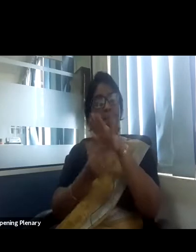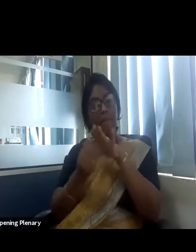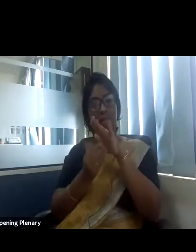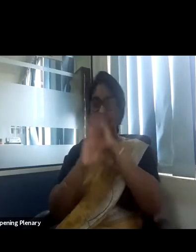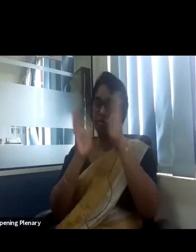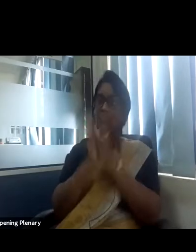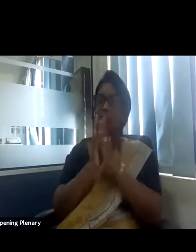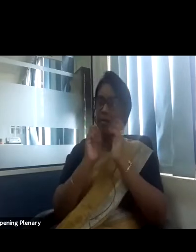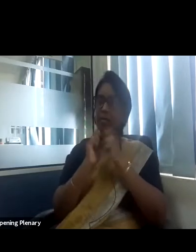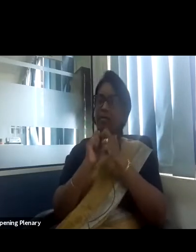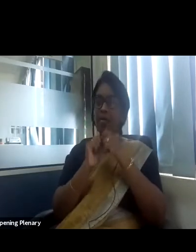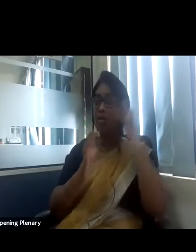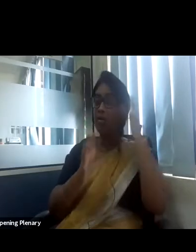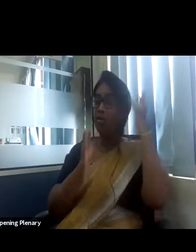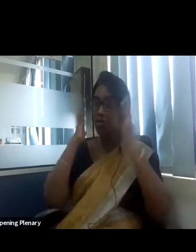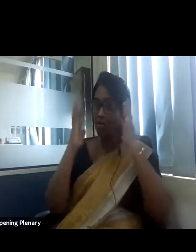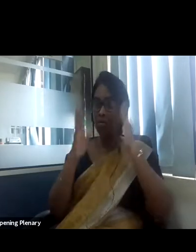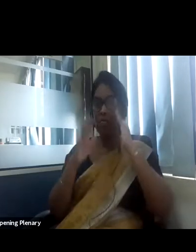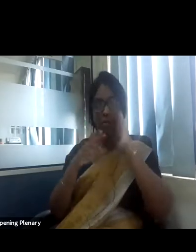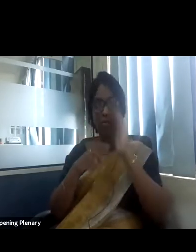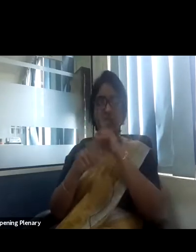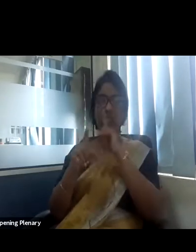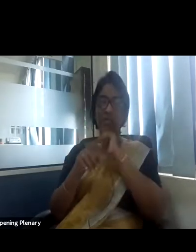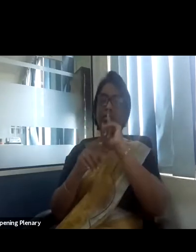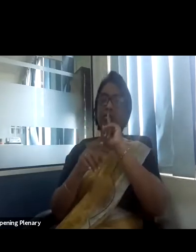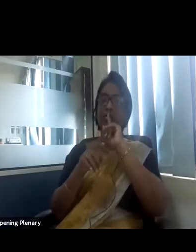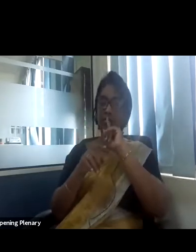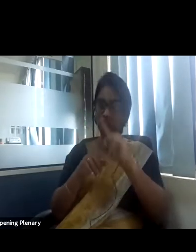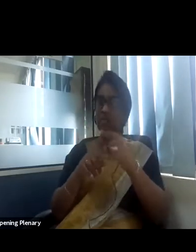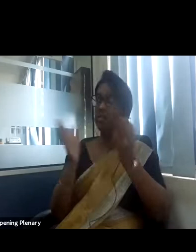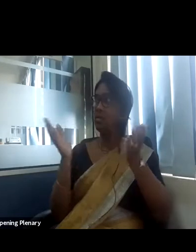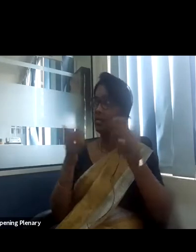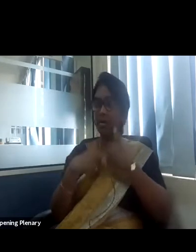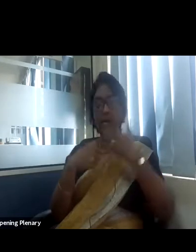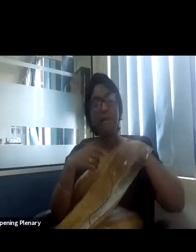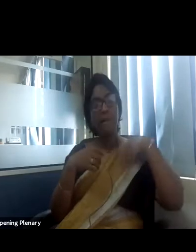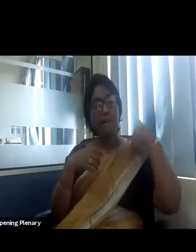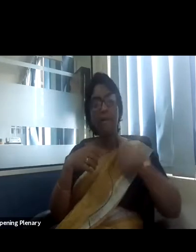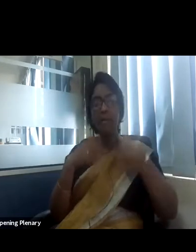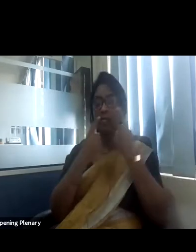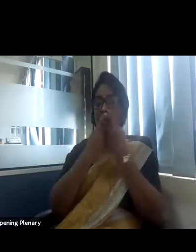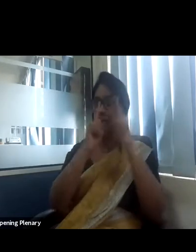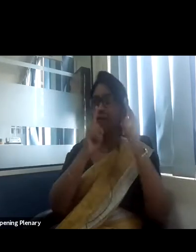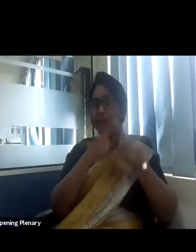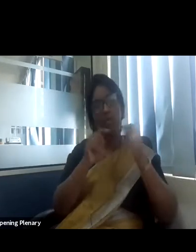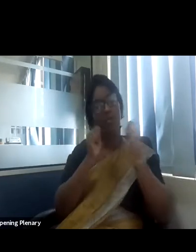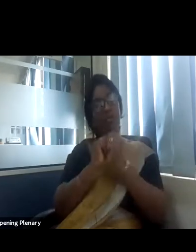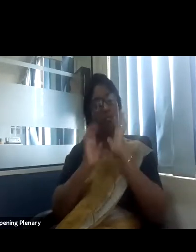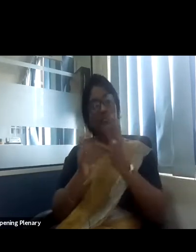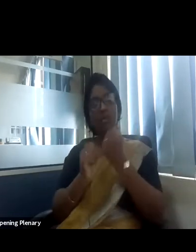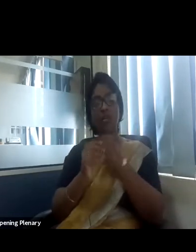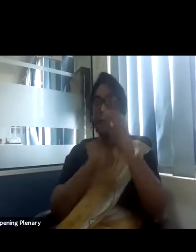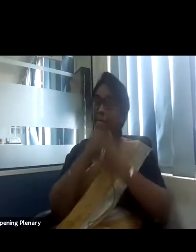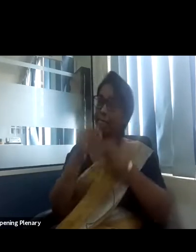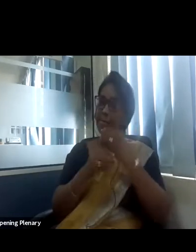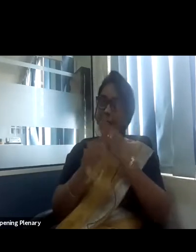demands that we take a fundamentally different approach. In the past, business has been somewhat disconnected from some of these issues. But